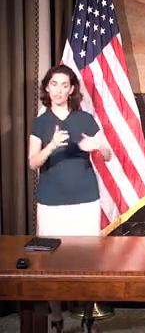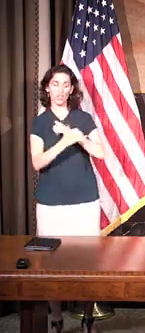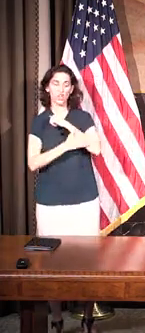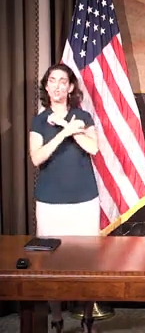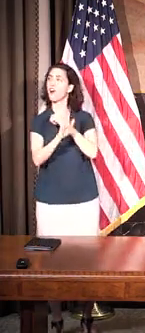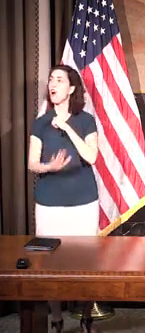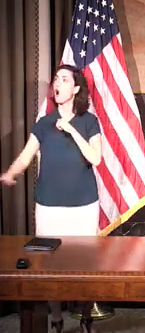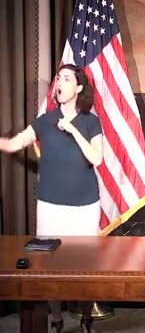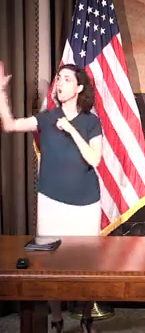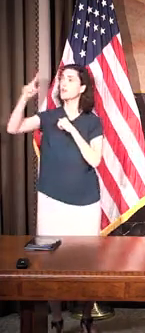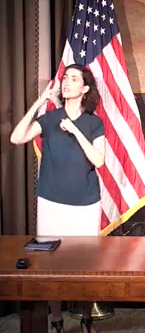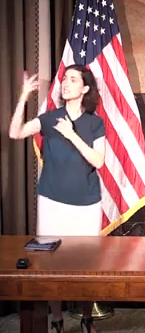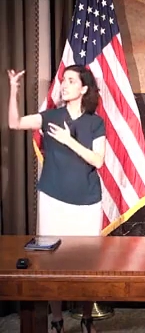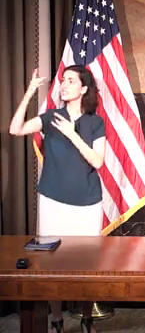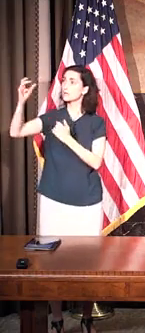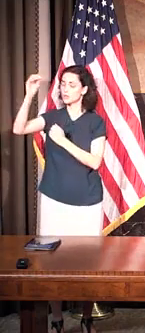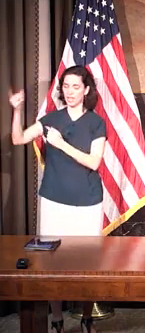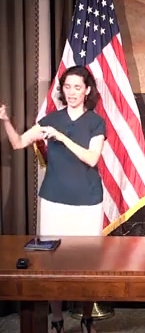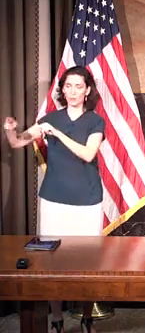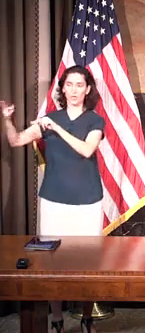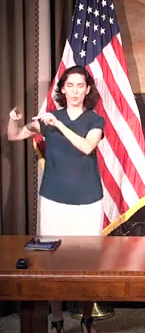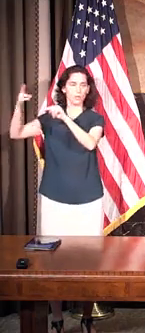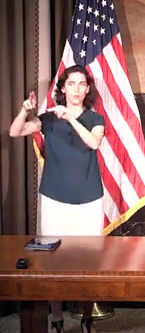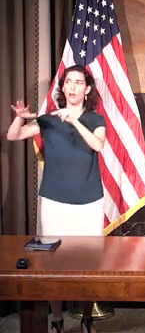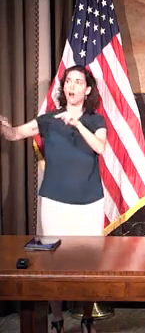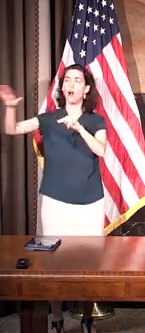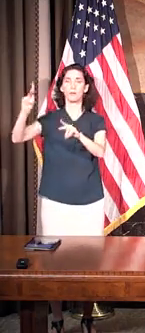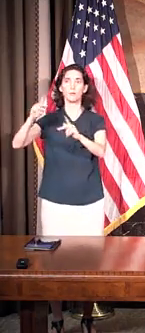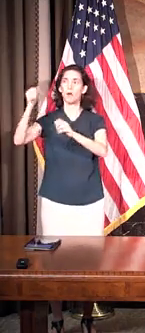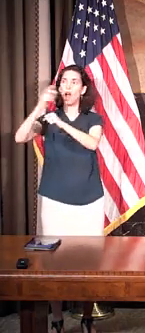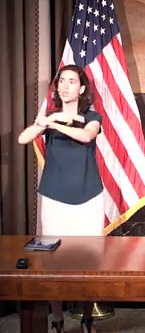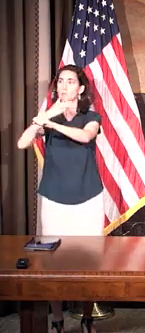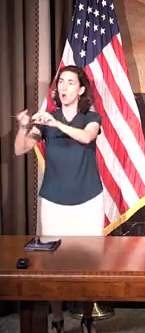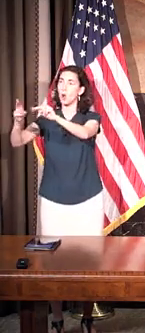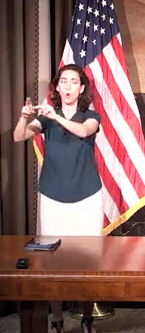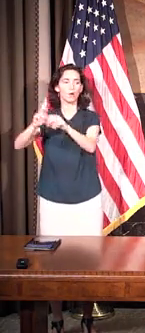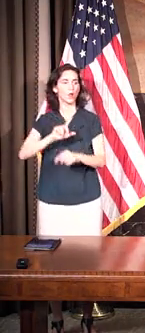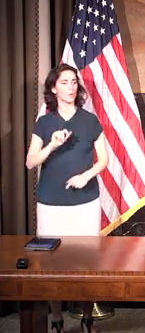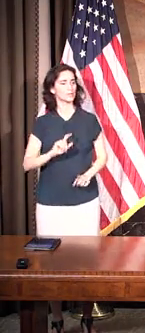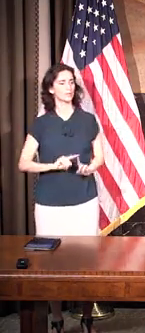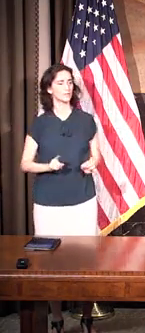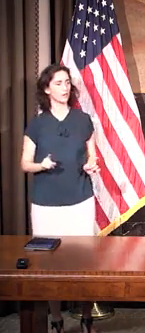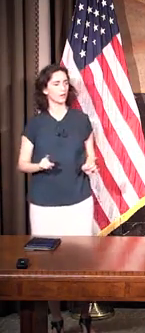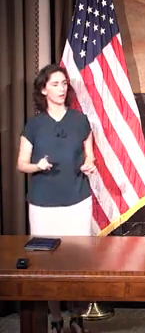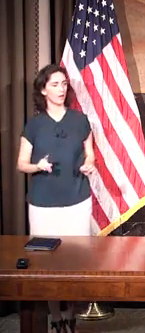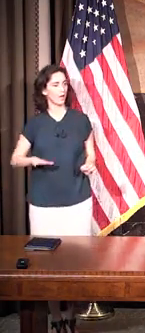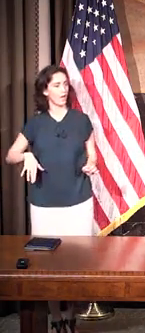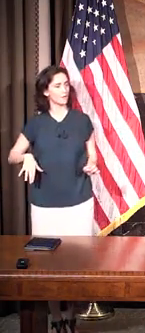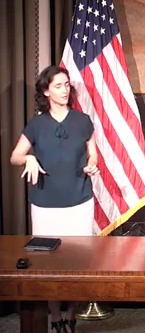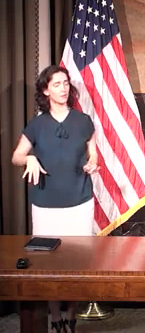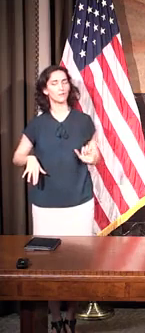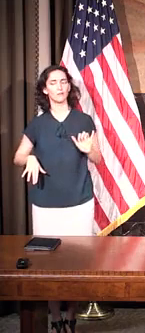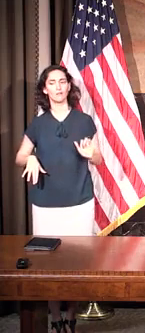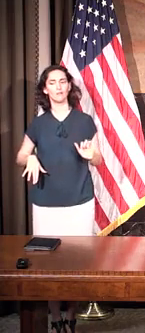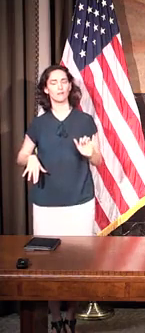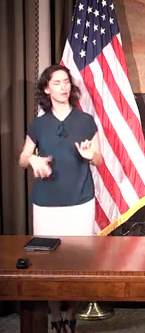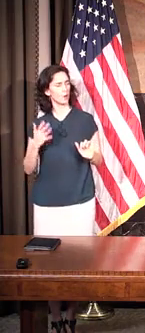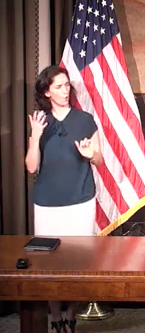country is seeing increased cases and hospitalizations and so forth, we haven't seen that in Louisiana. I can only attribute it to the